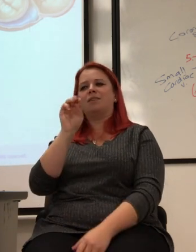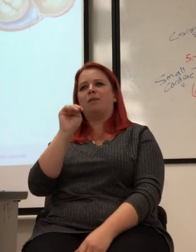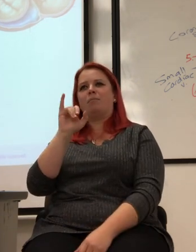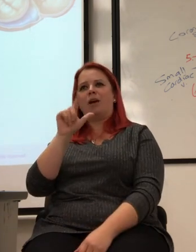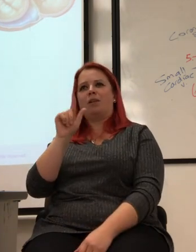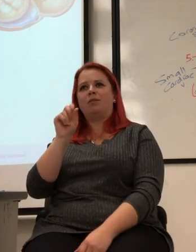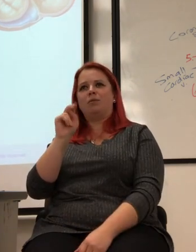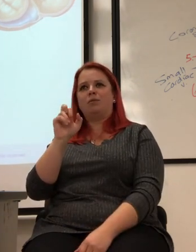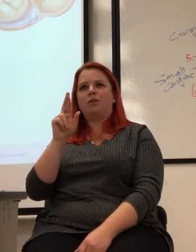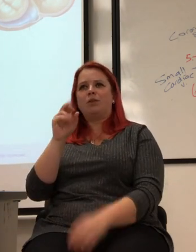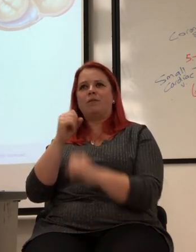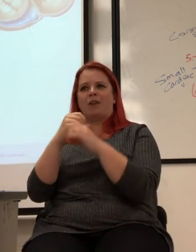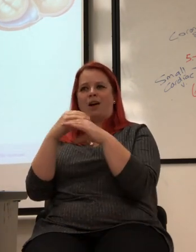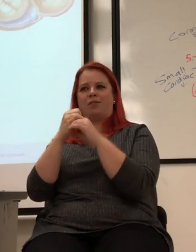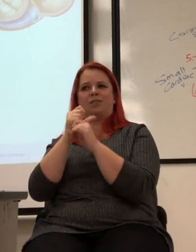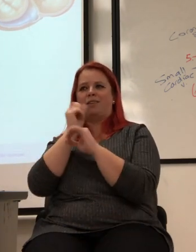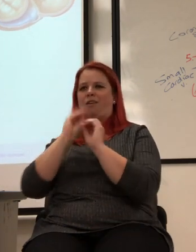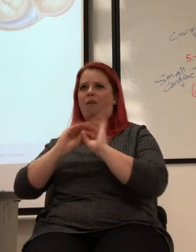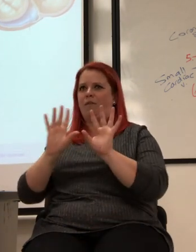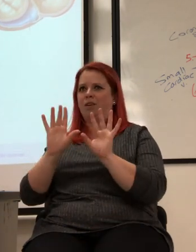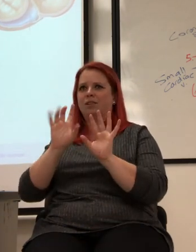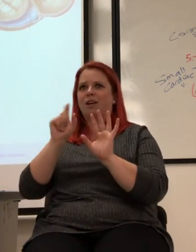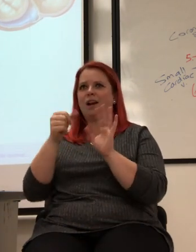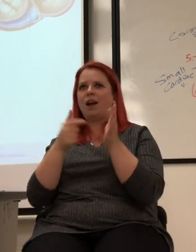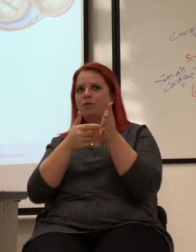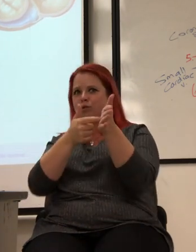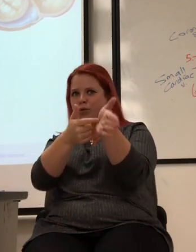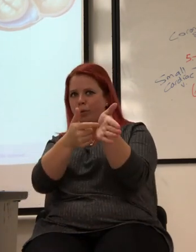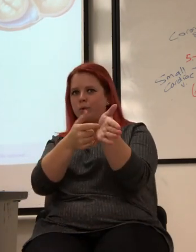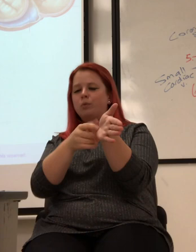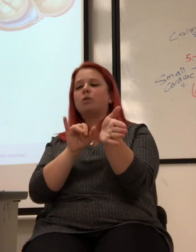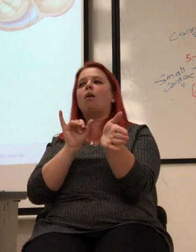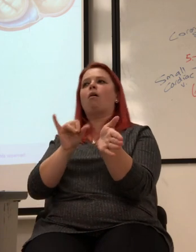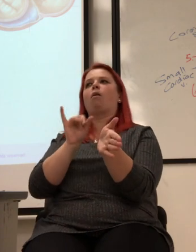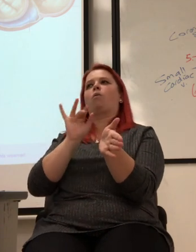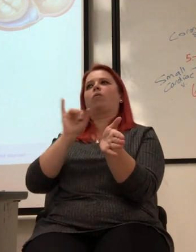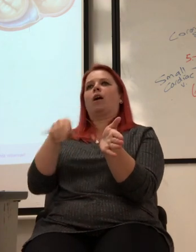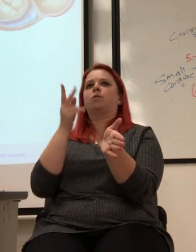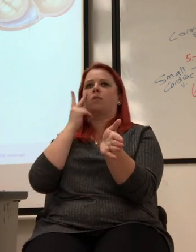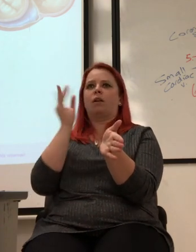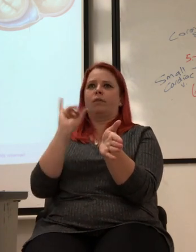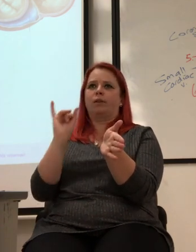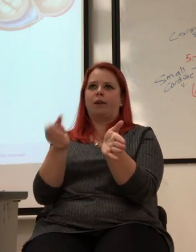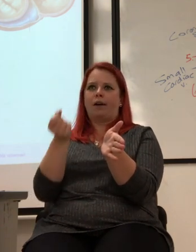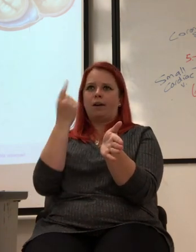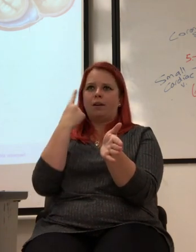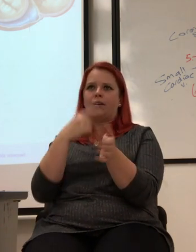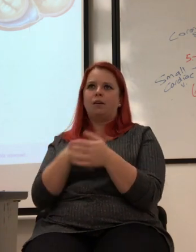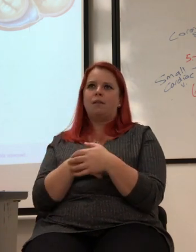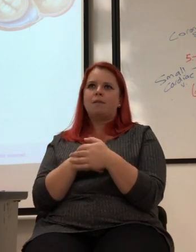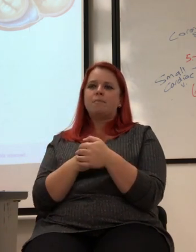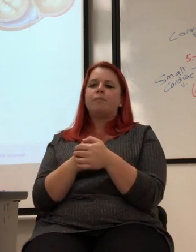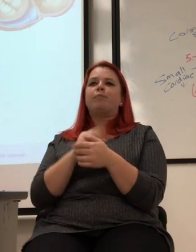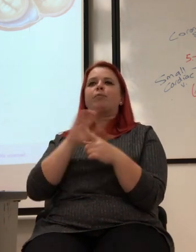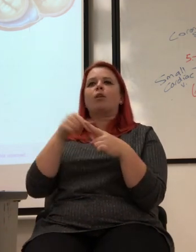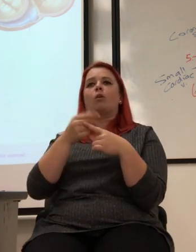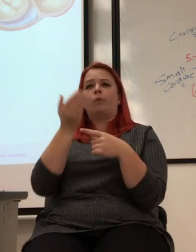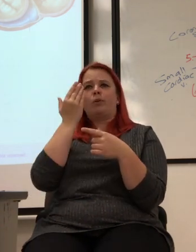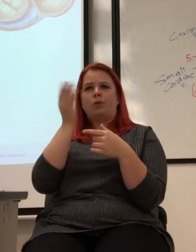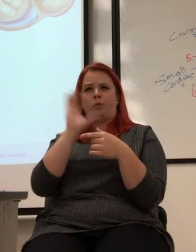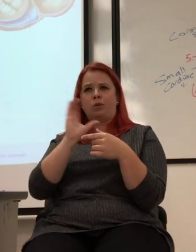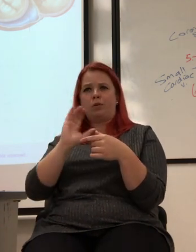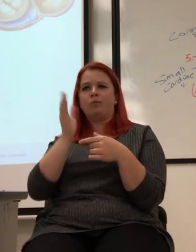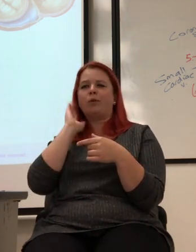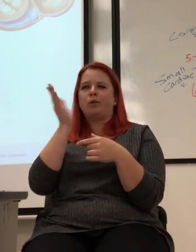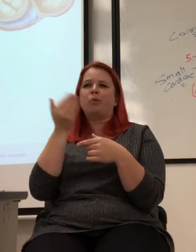I kind of have to point it out to you that, oh, that's what they look like. And once you know what to look for, you do very